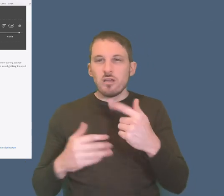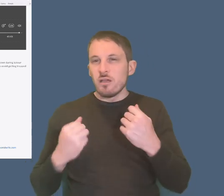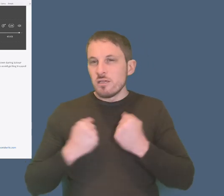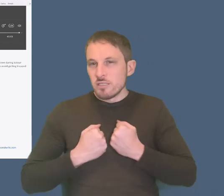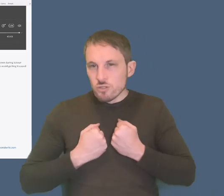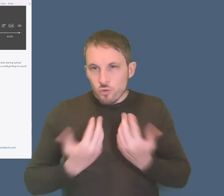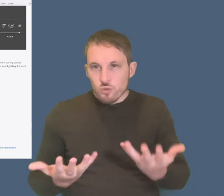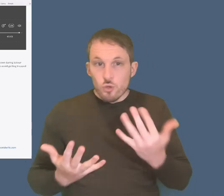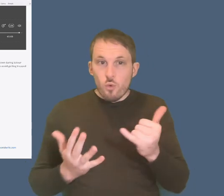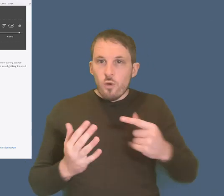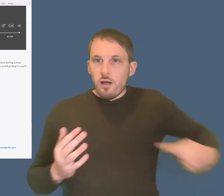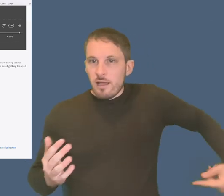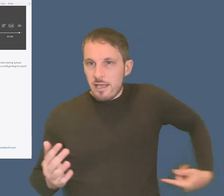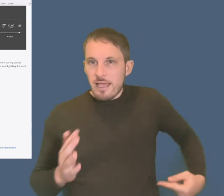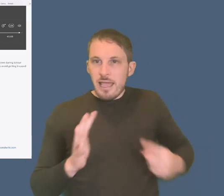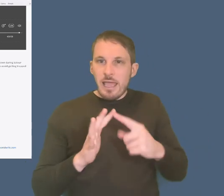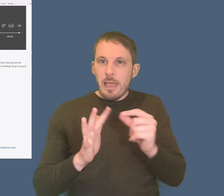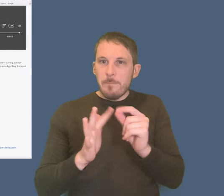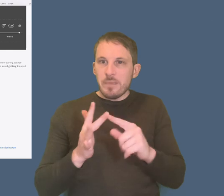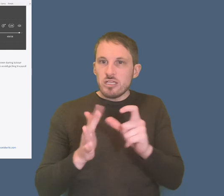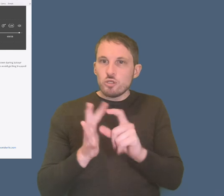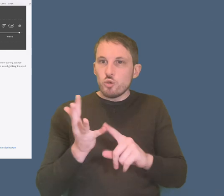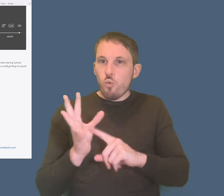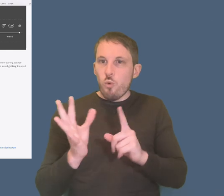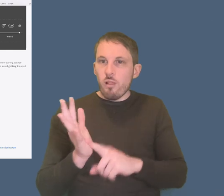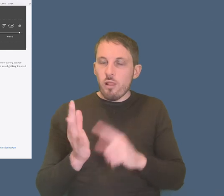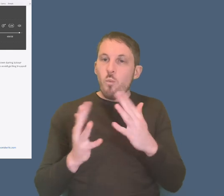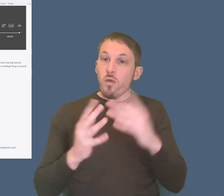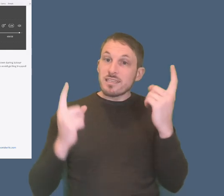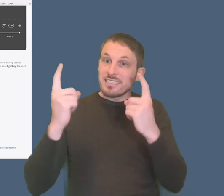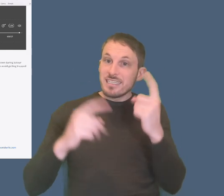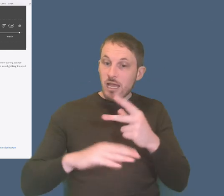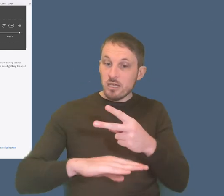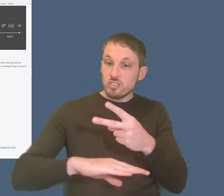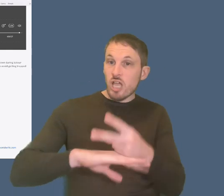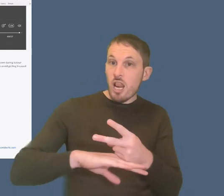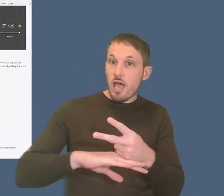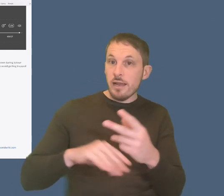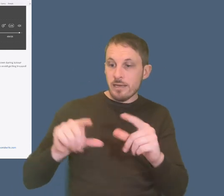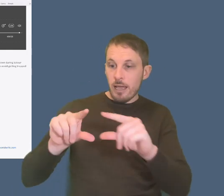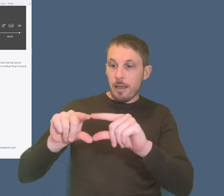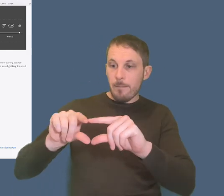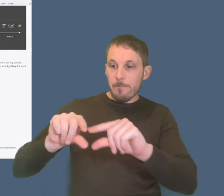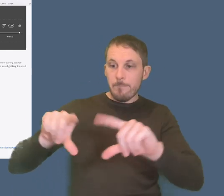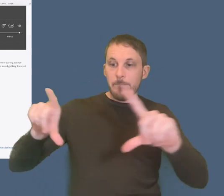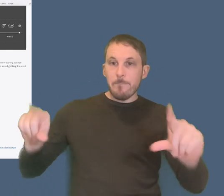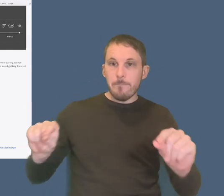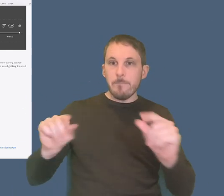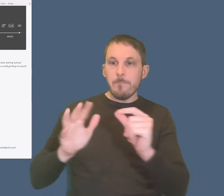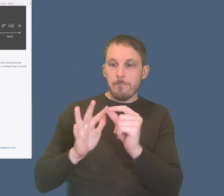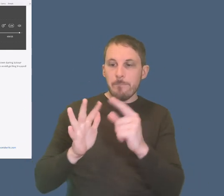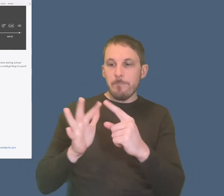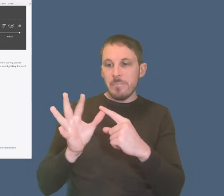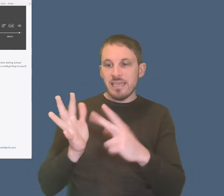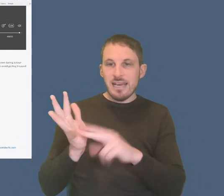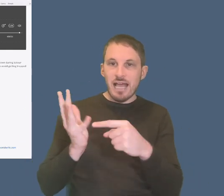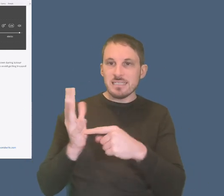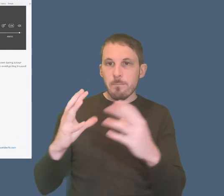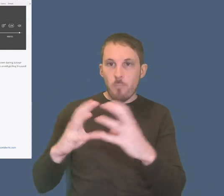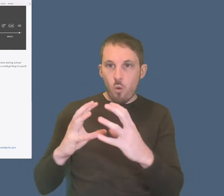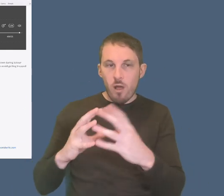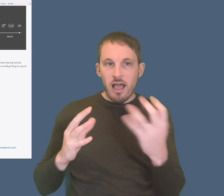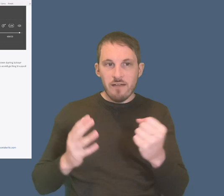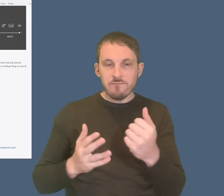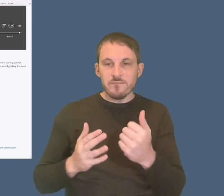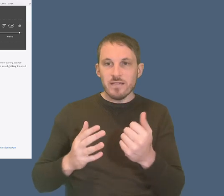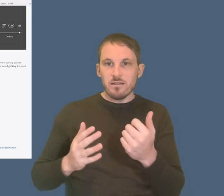have an epidural, consider a side lying position and a peanut ball and nice soft structures, and having